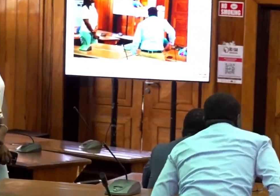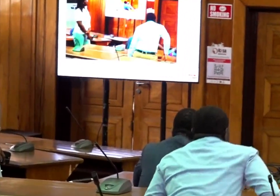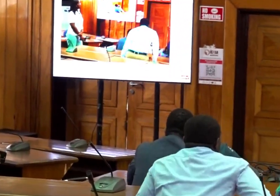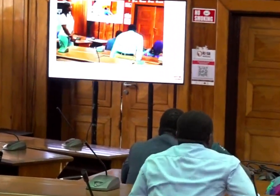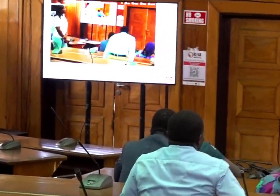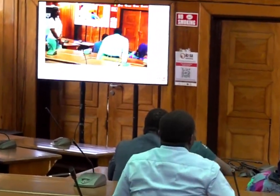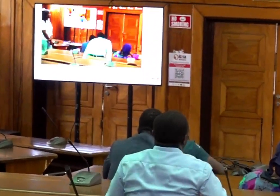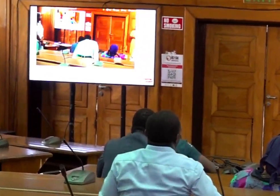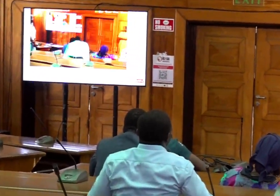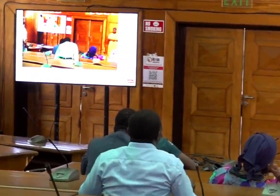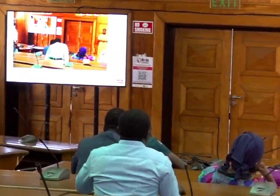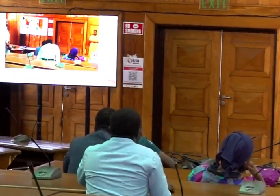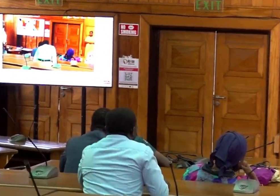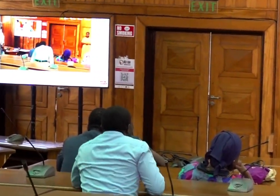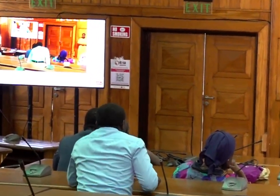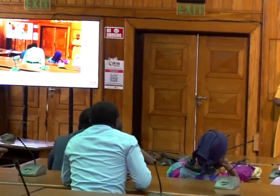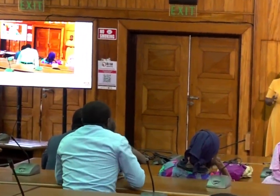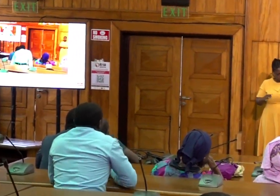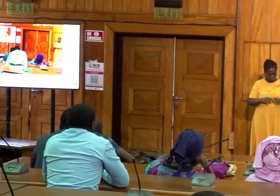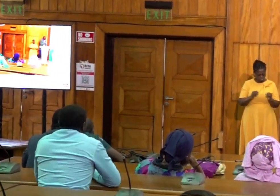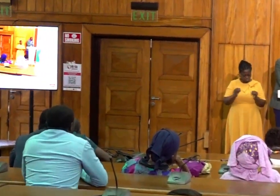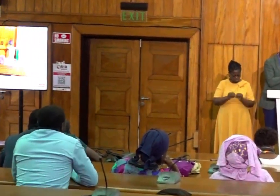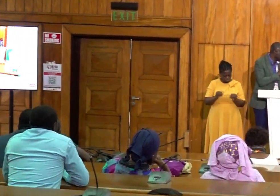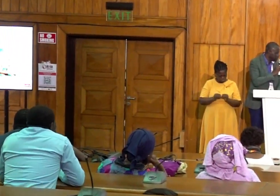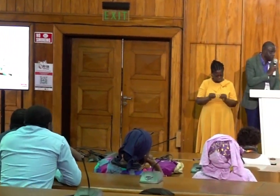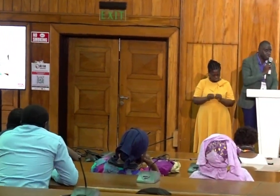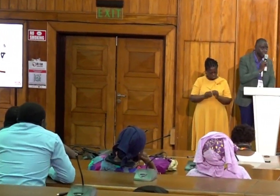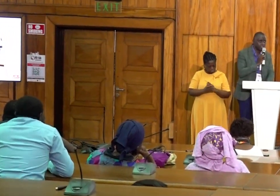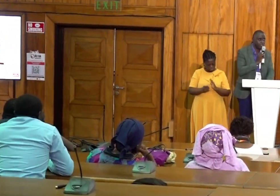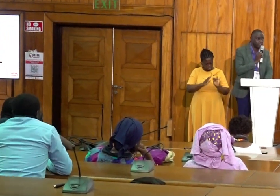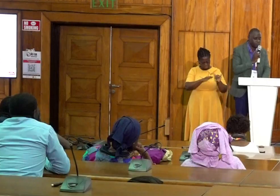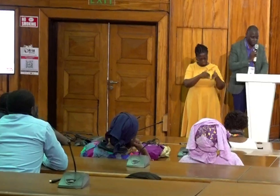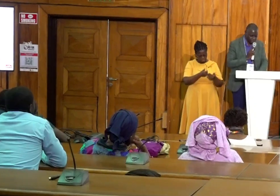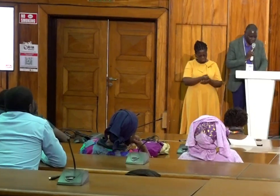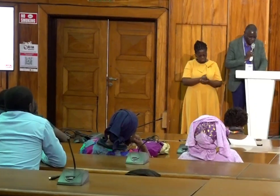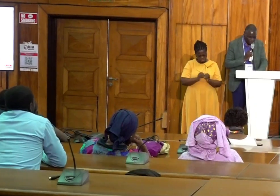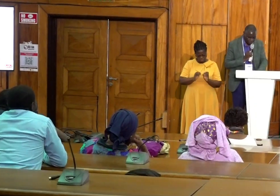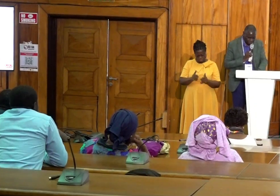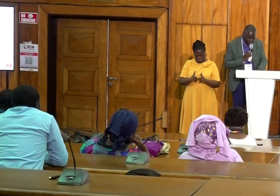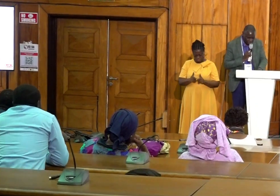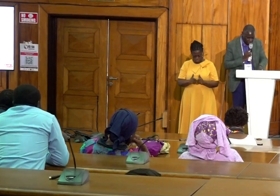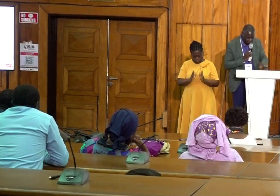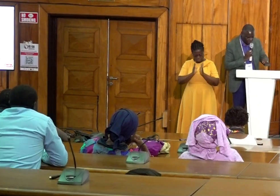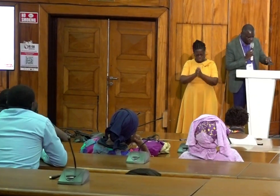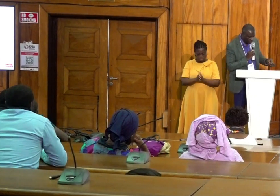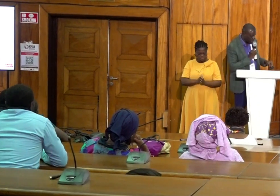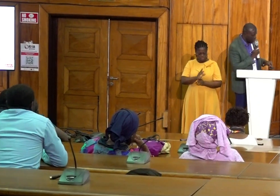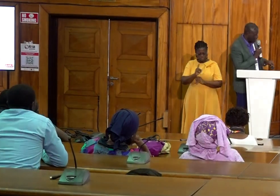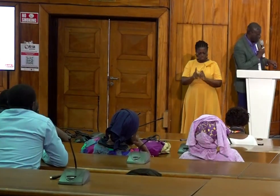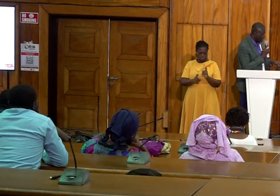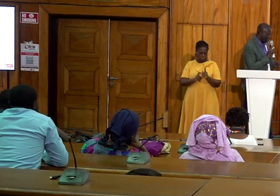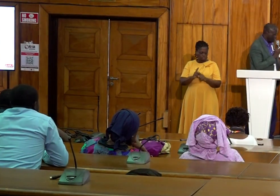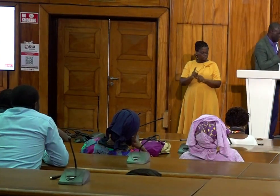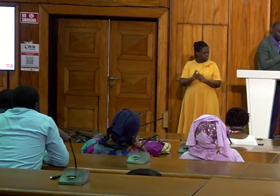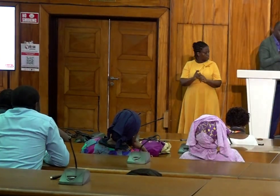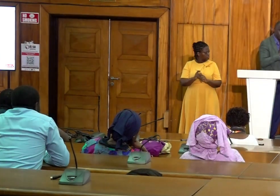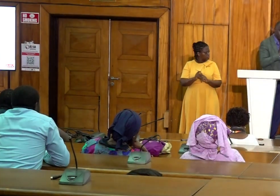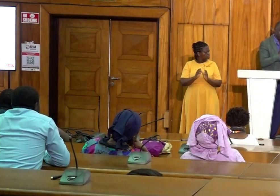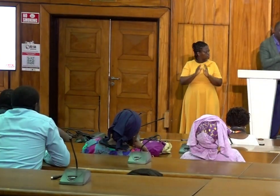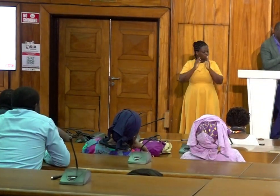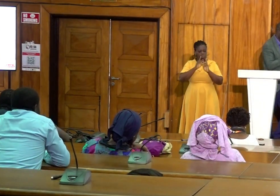more questions, let me give Sandra an opportunity to answer that first round of 3 questions,